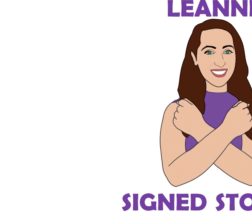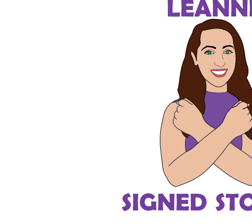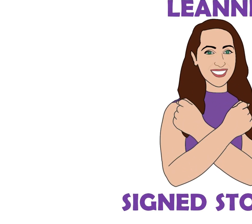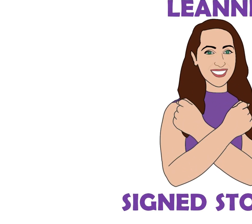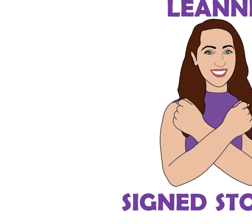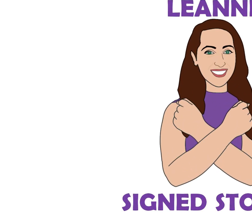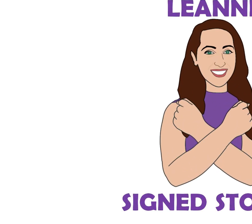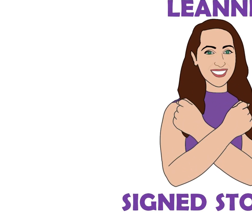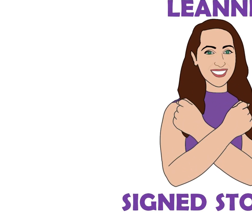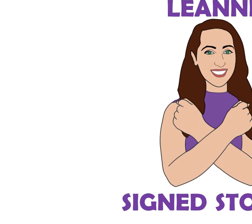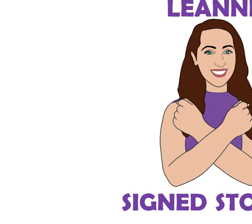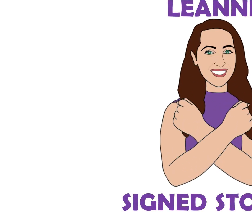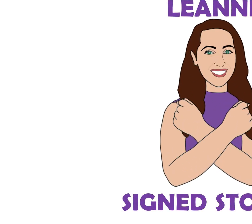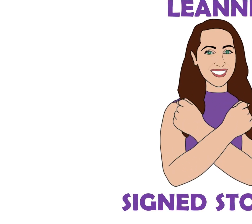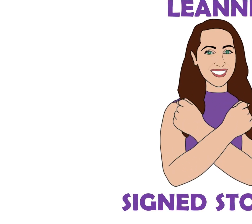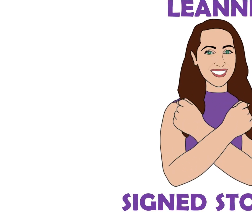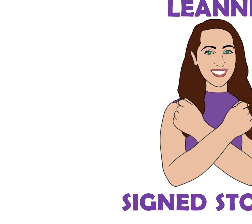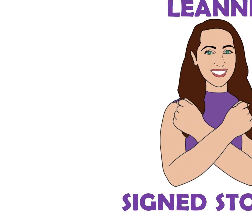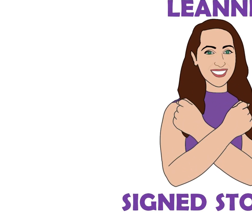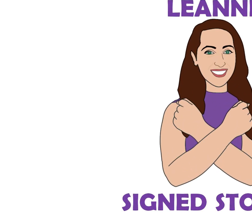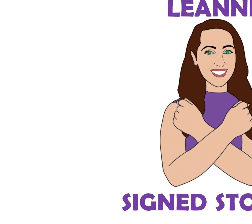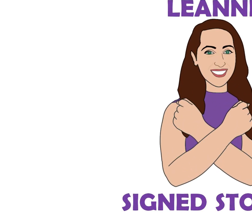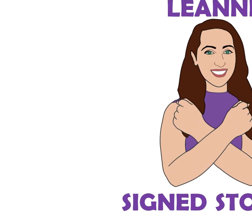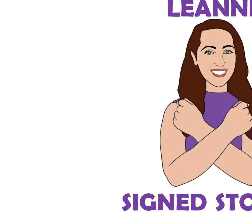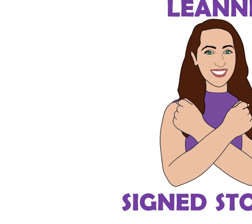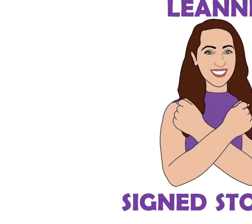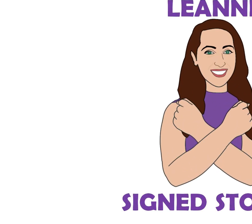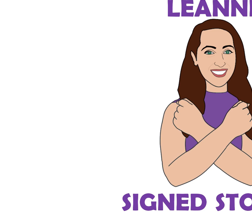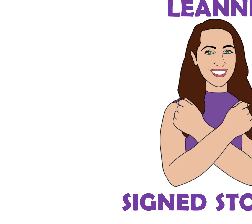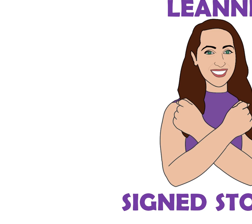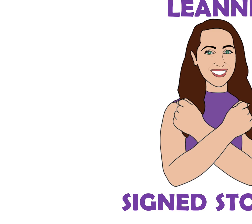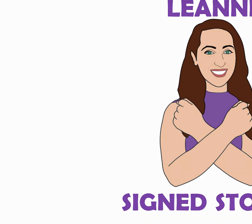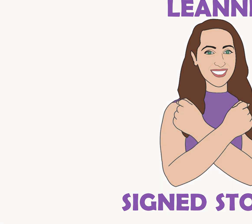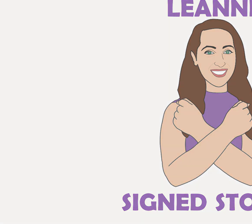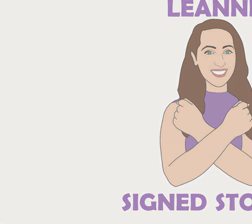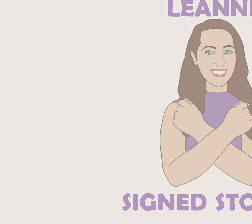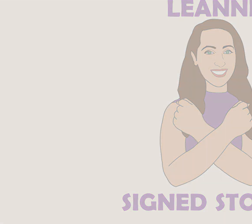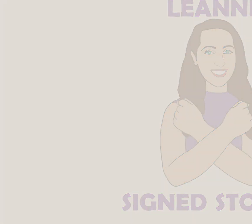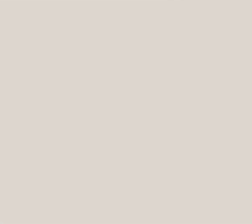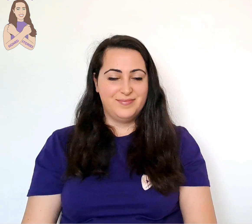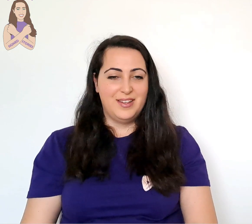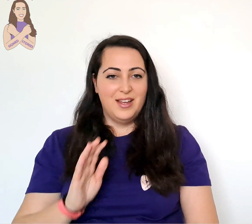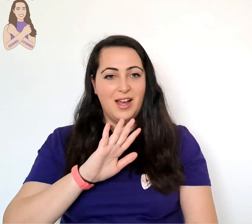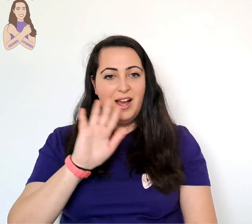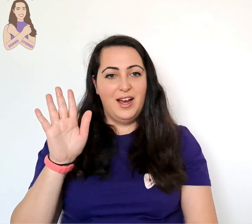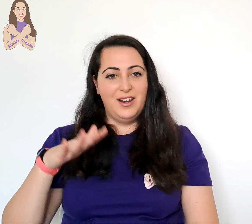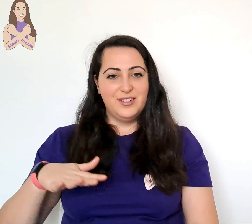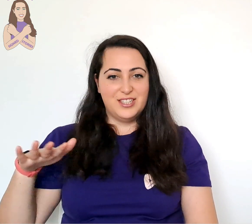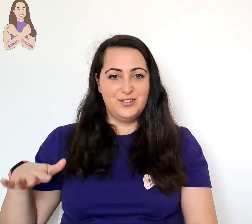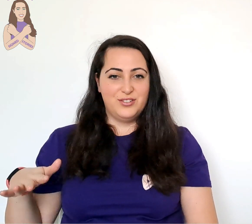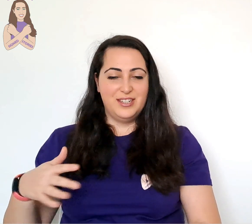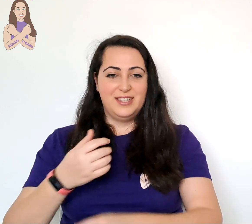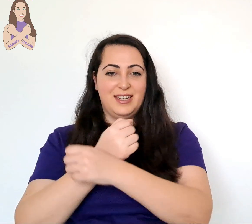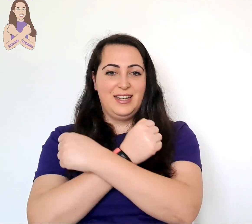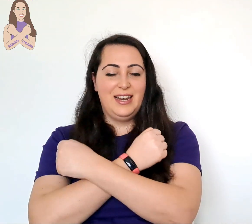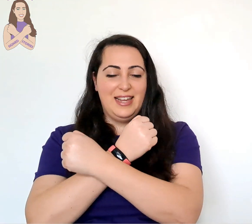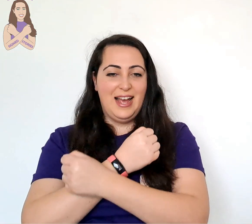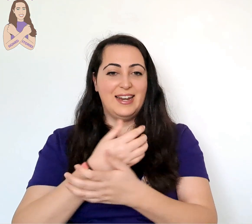Leanne's Science Stories! Yay! Hello children, Leanne